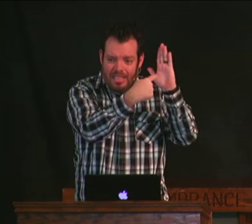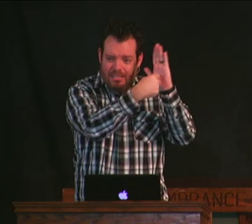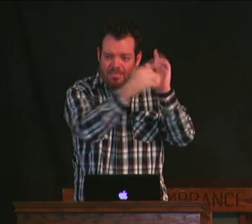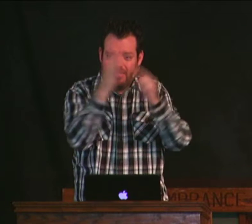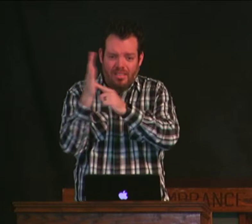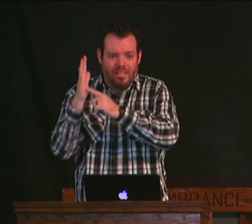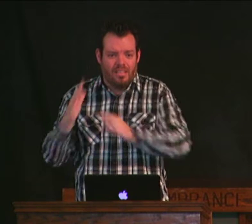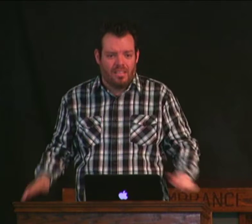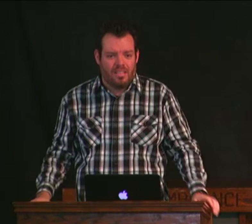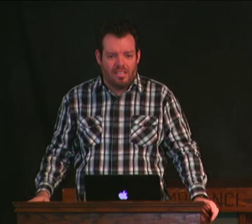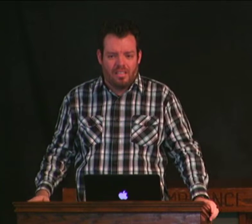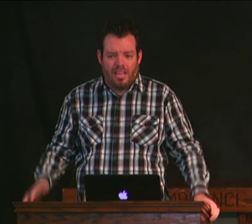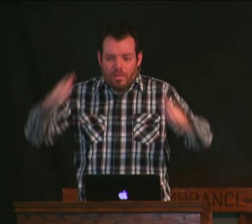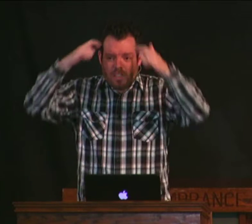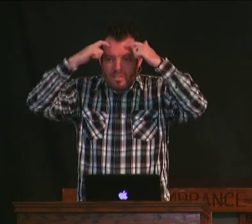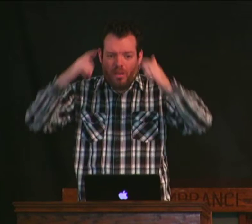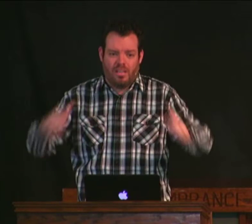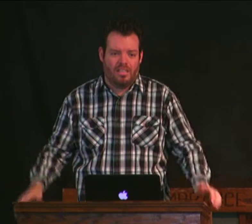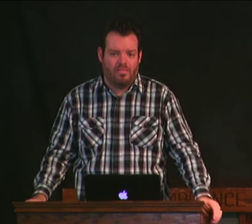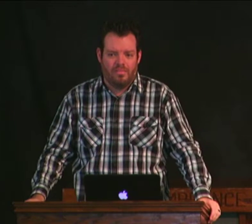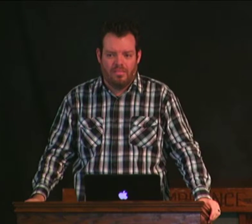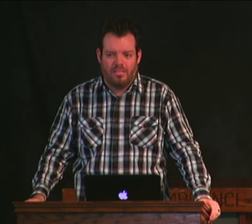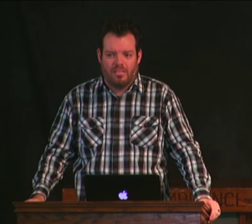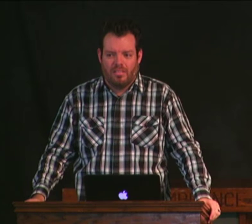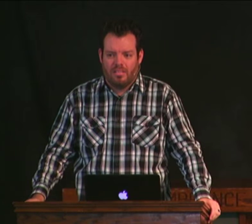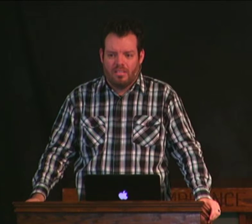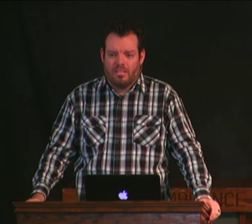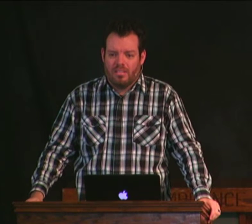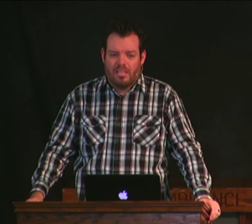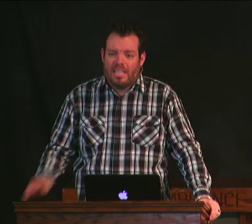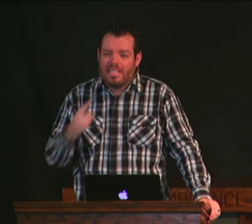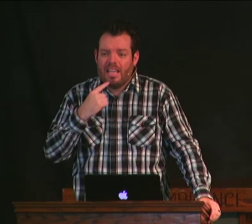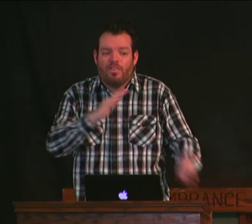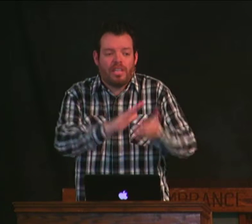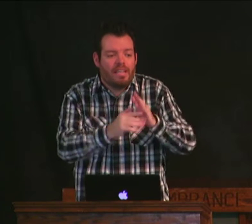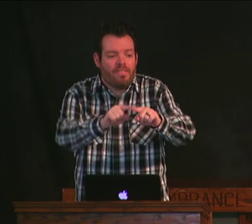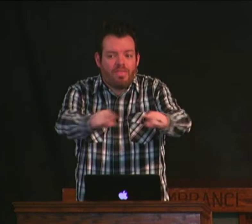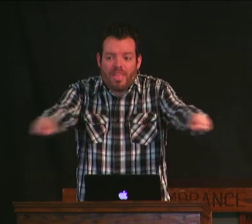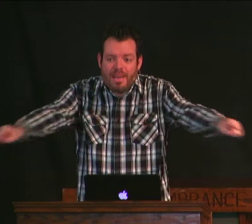him and put the crown on him, he said, forgive them.